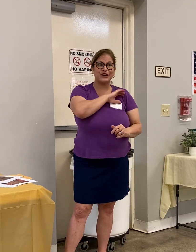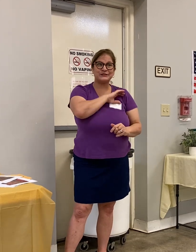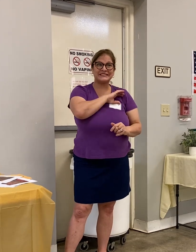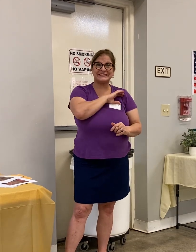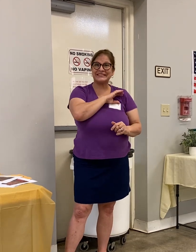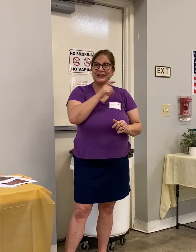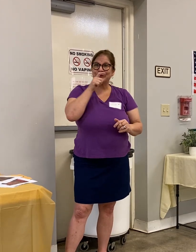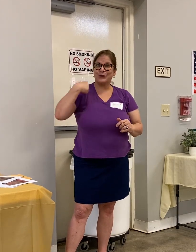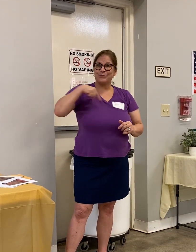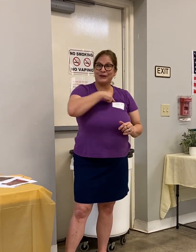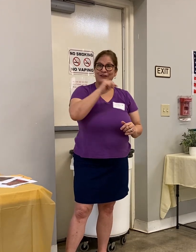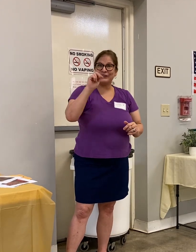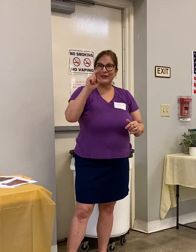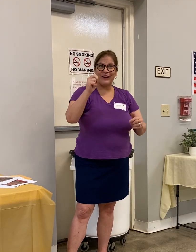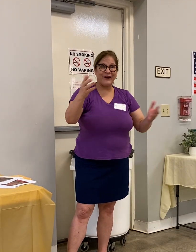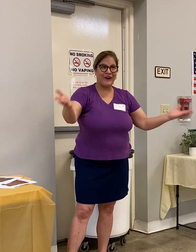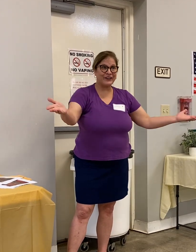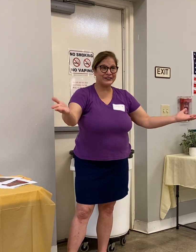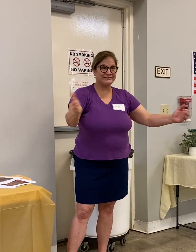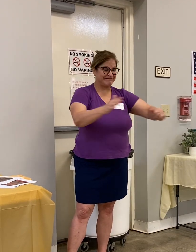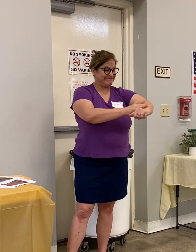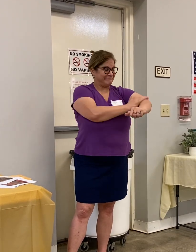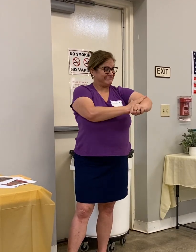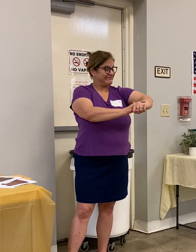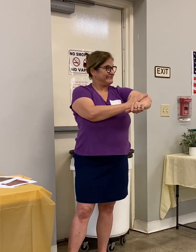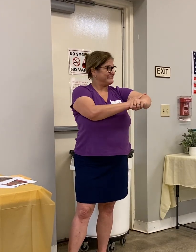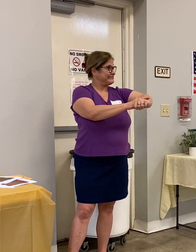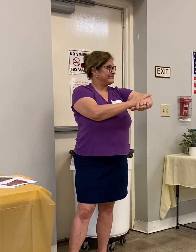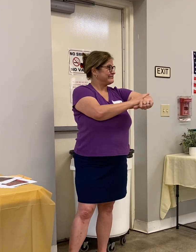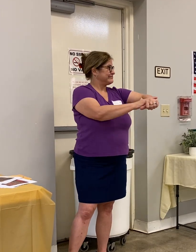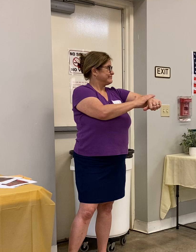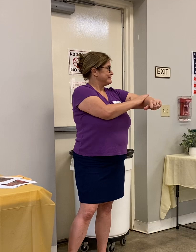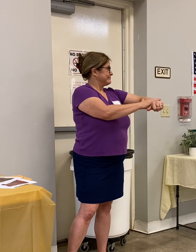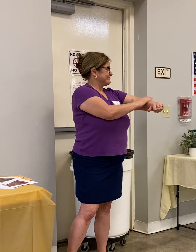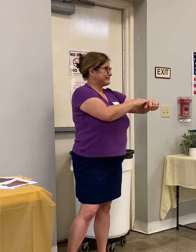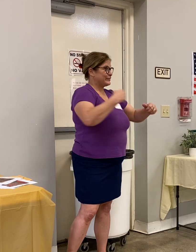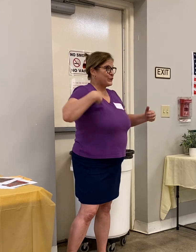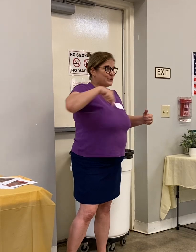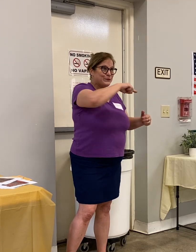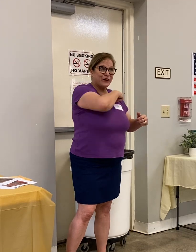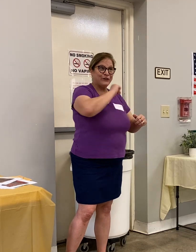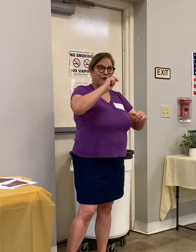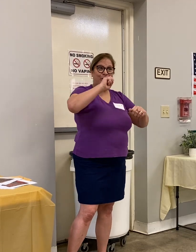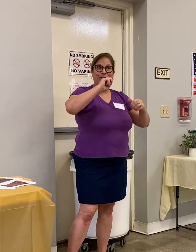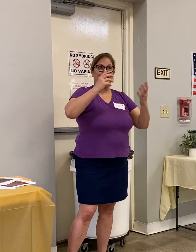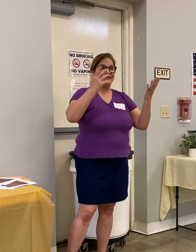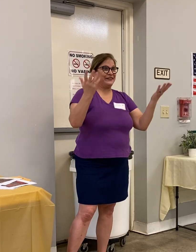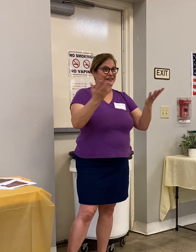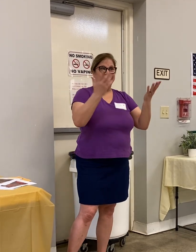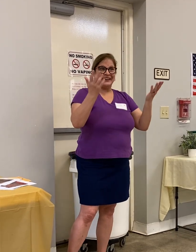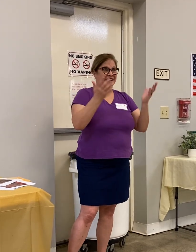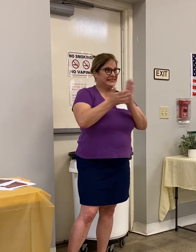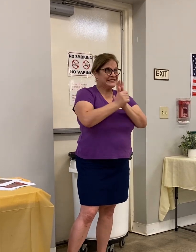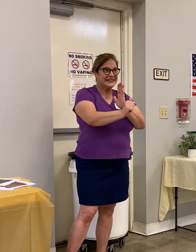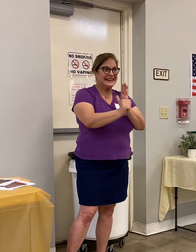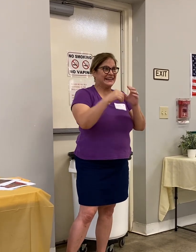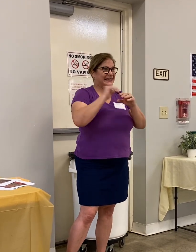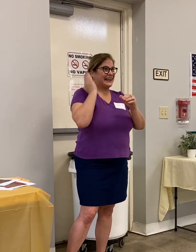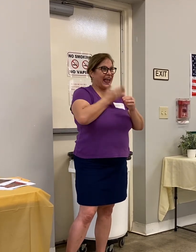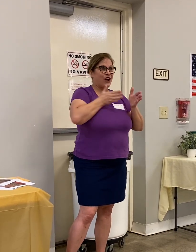a lot about our character as Trahans. I mean, it gives me goosebumps to think about it. We have